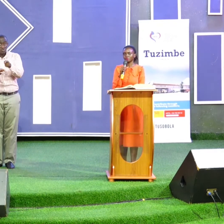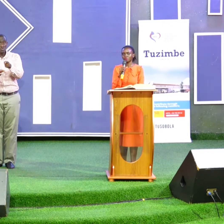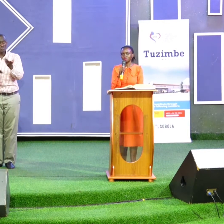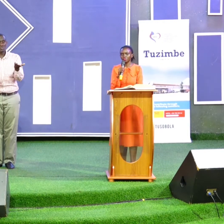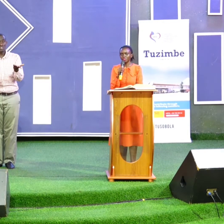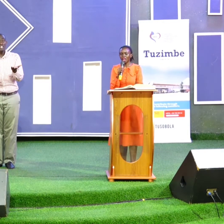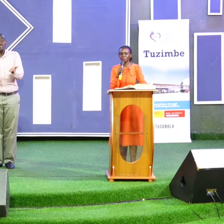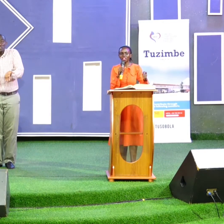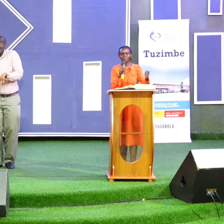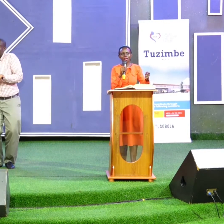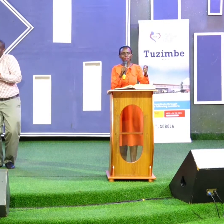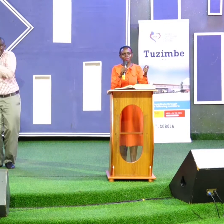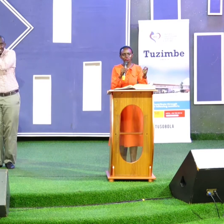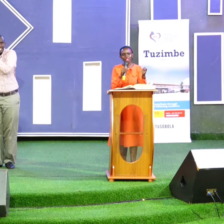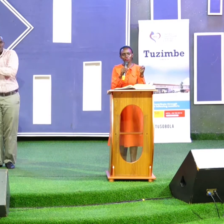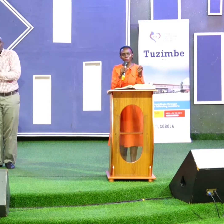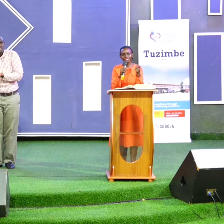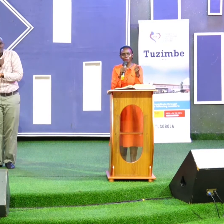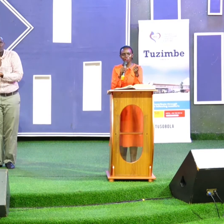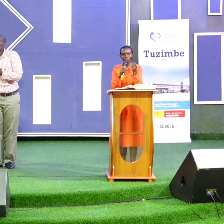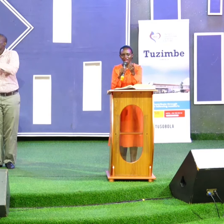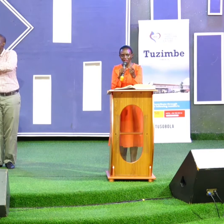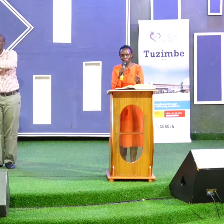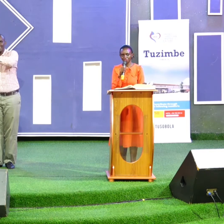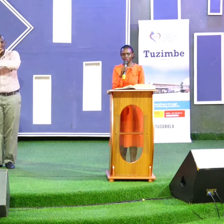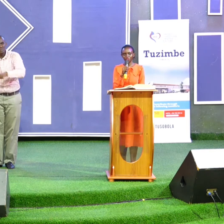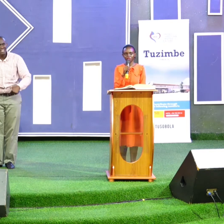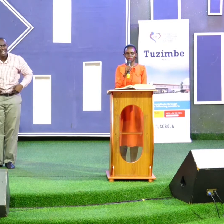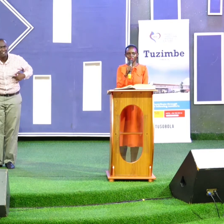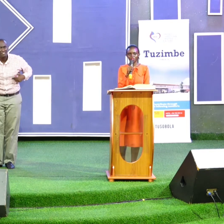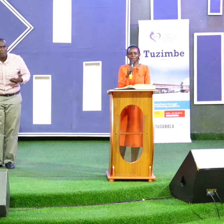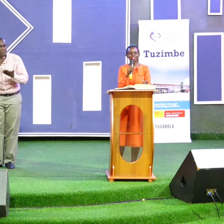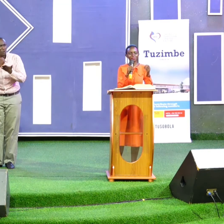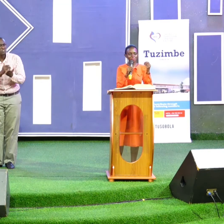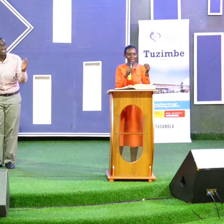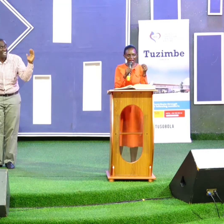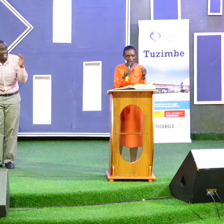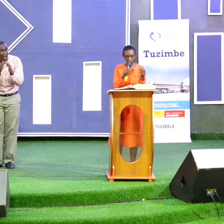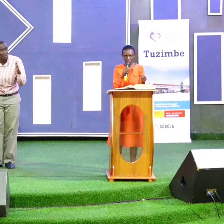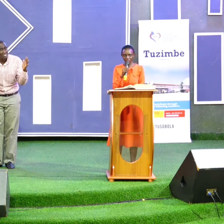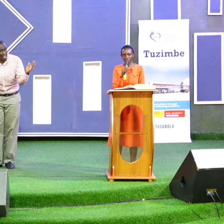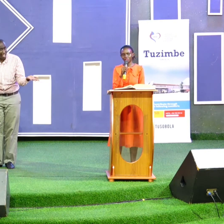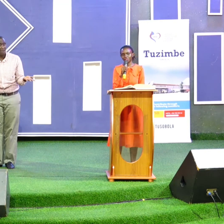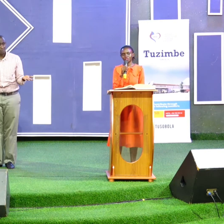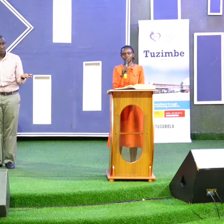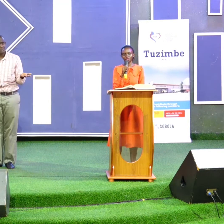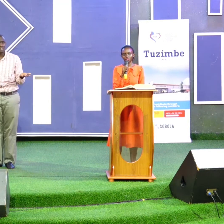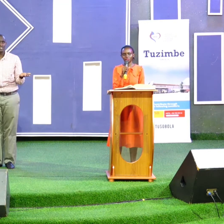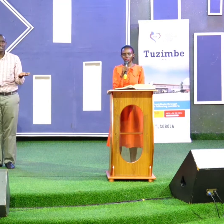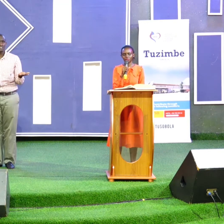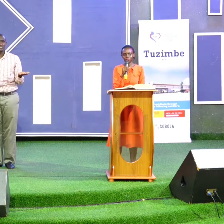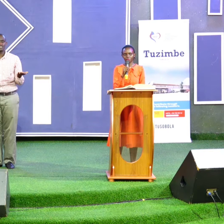Have you given up the mystery that God placed upon your life? Because of a mere house?